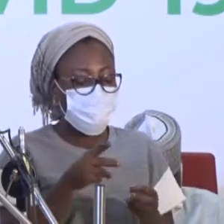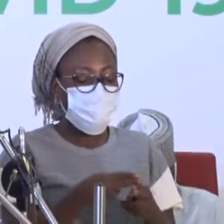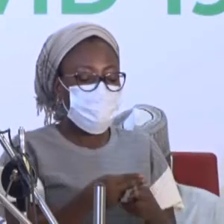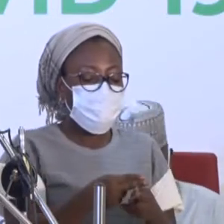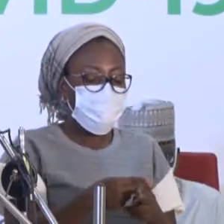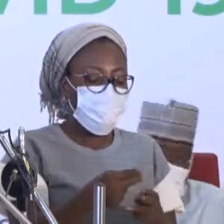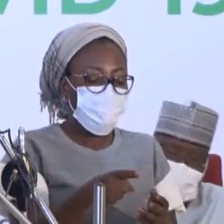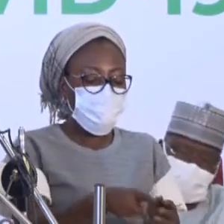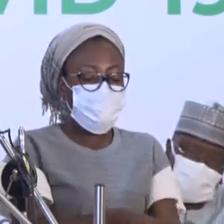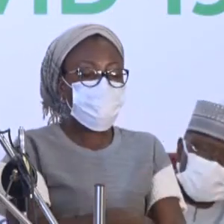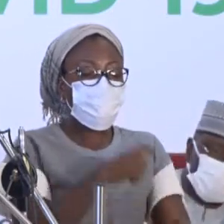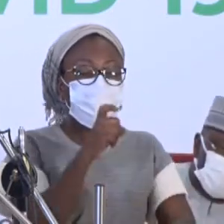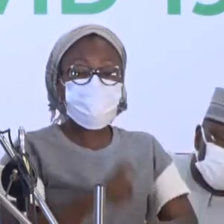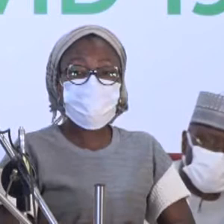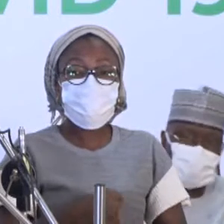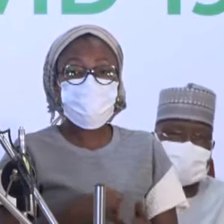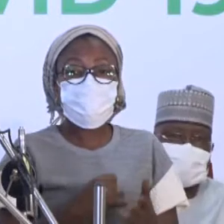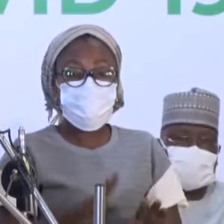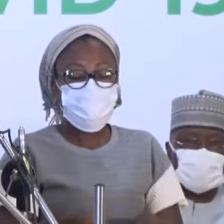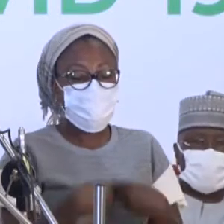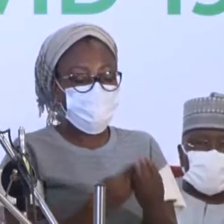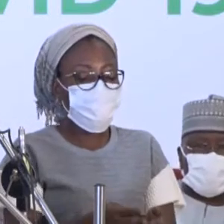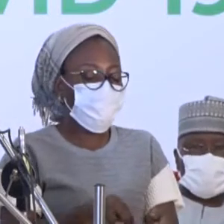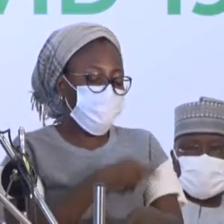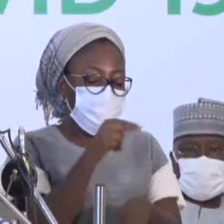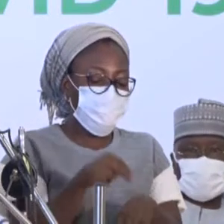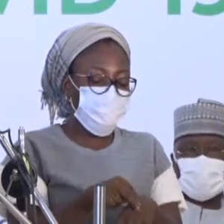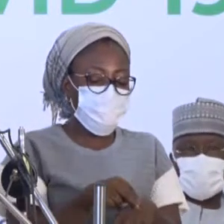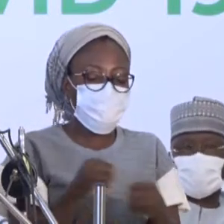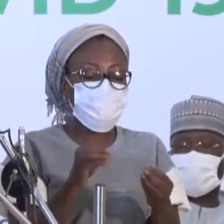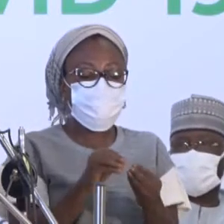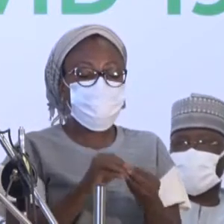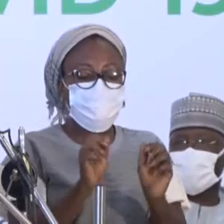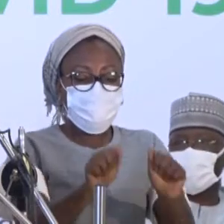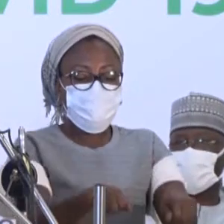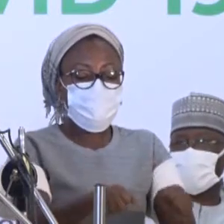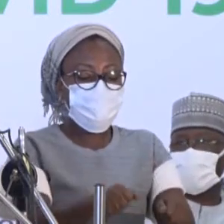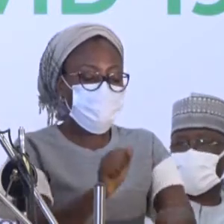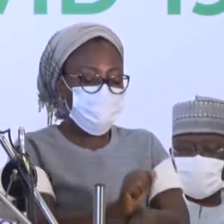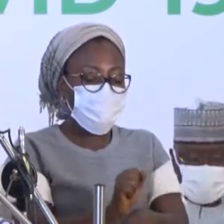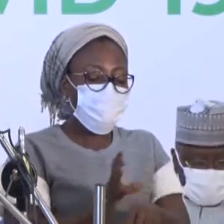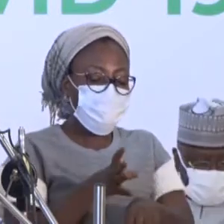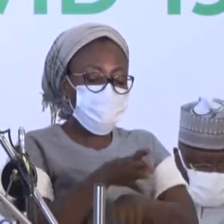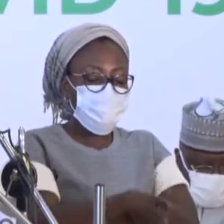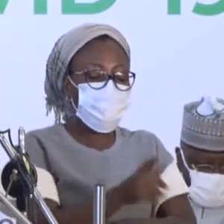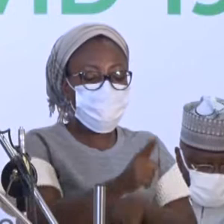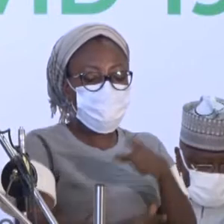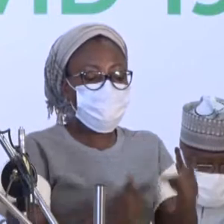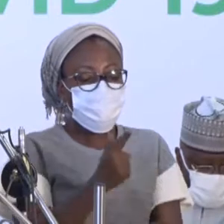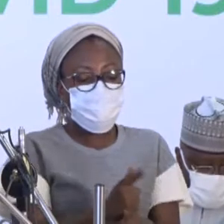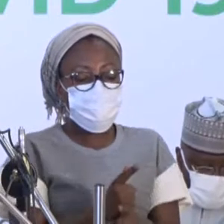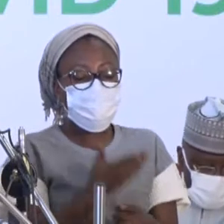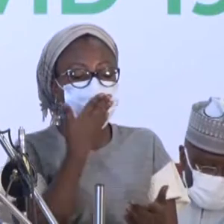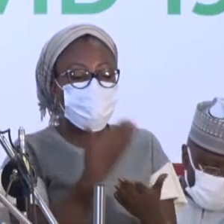term, it will afford the nation a more capable health workforce with globally standardized